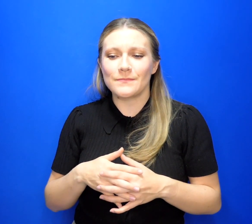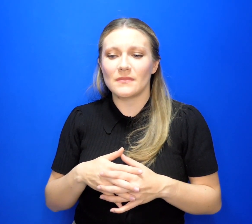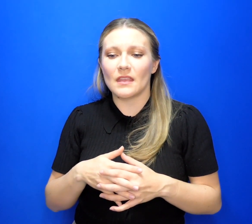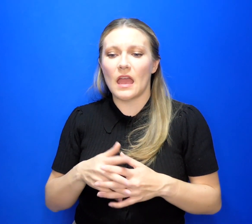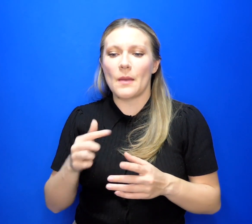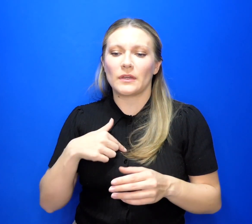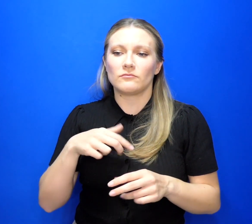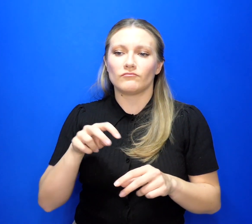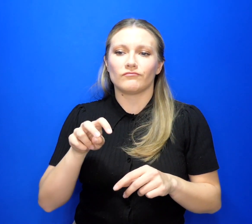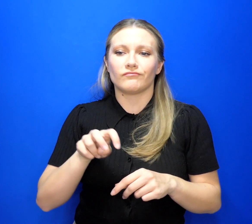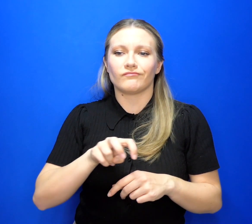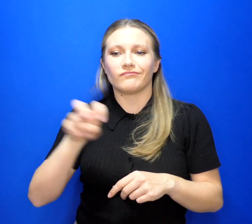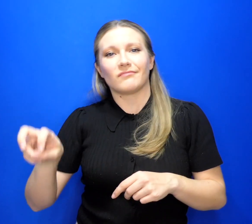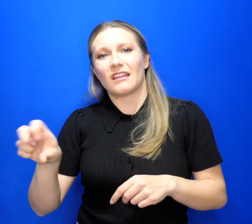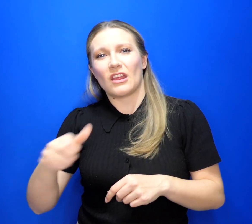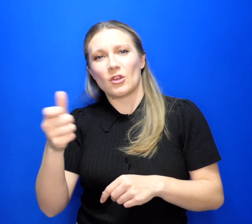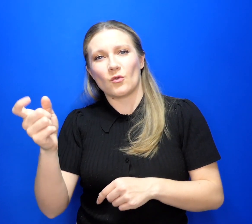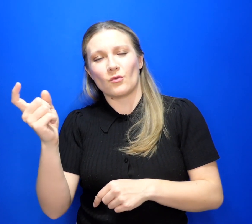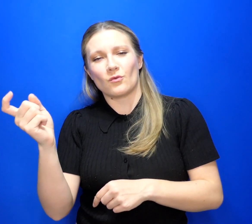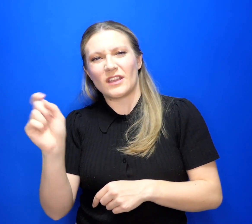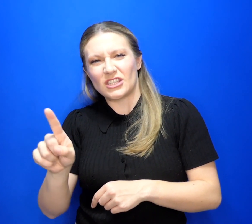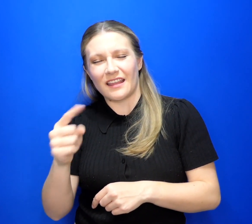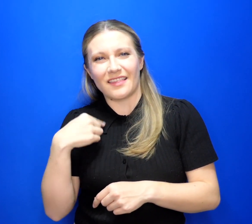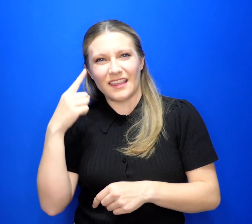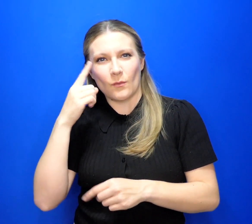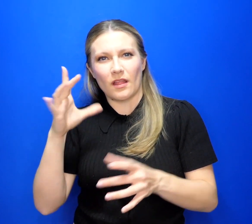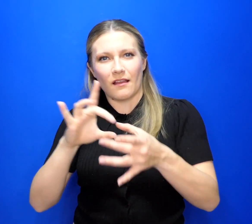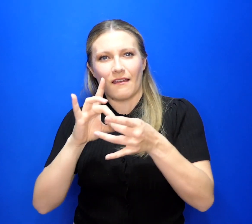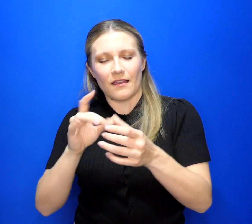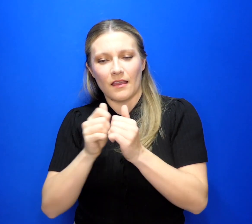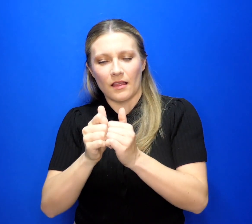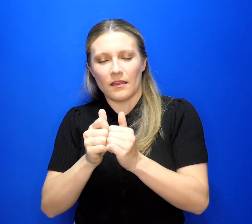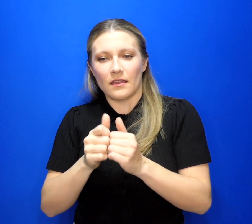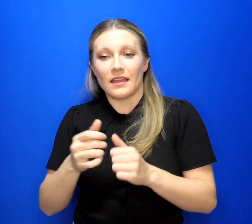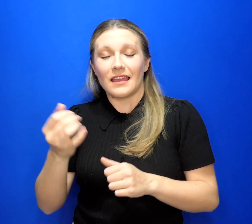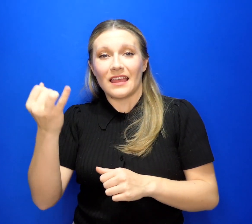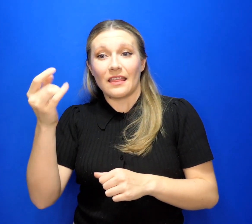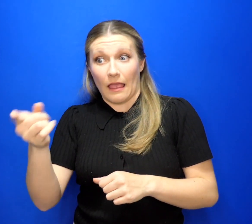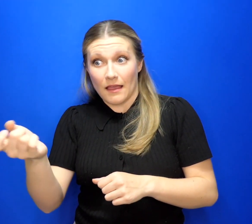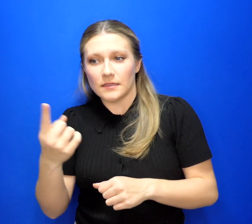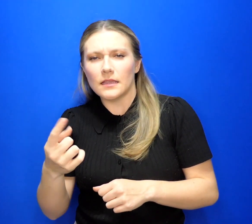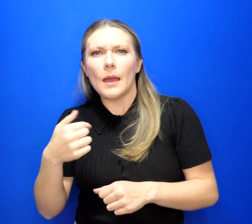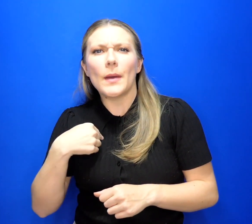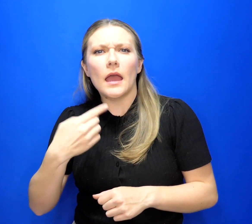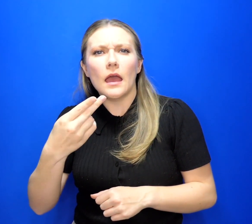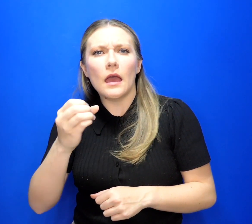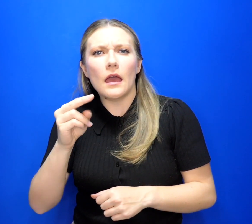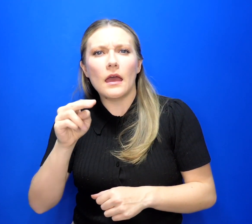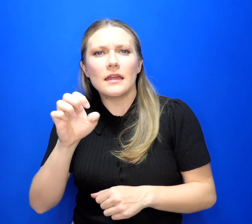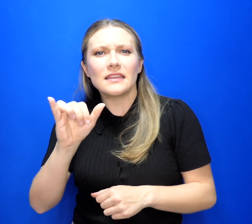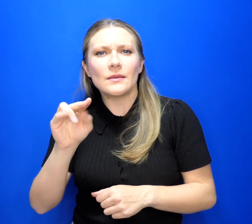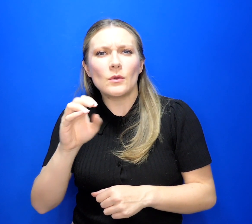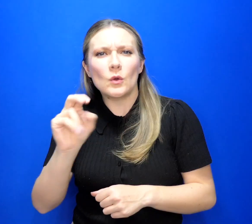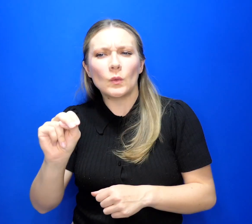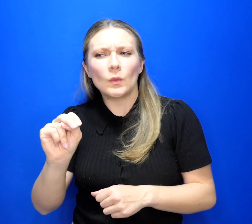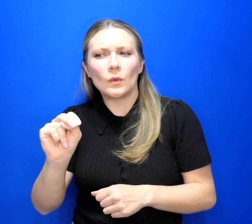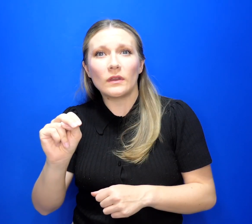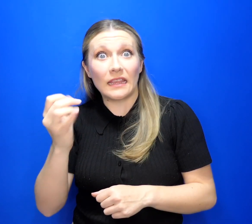let me jump to another question because I think it'll pull the conversation together, right? This person says, am I honeymooning? How will I know? And I think that's such a